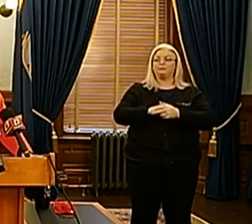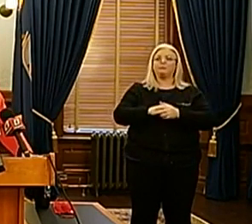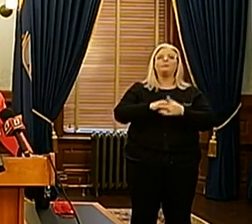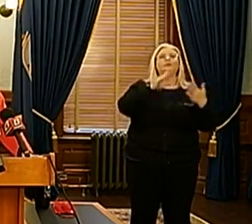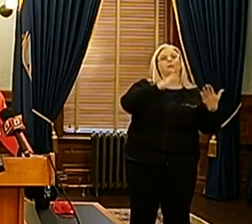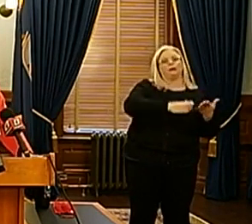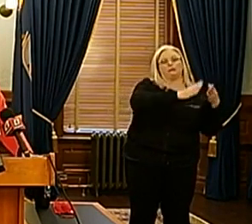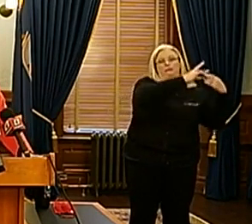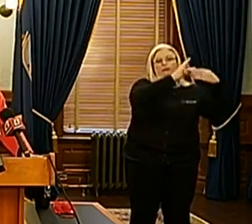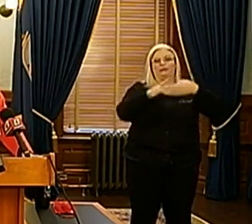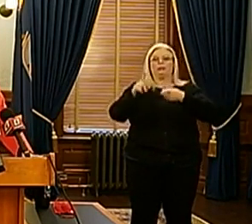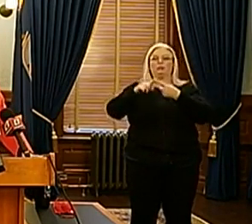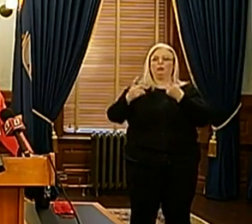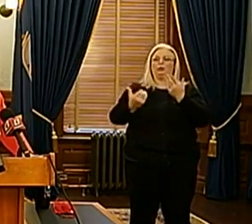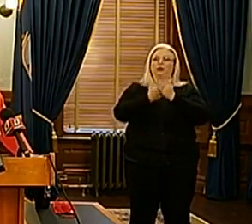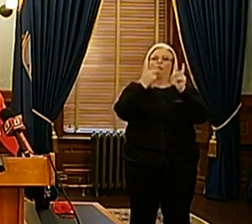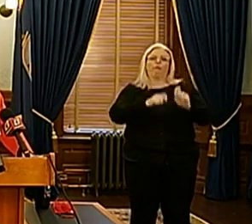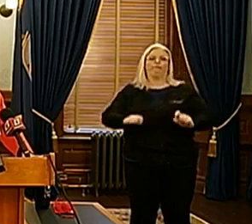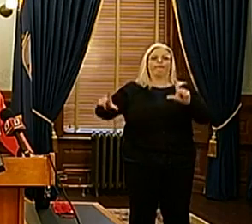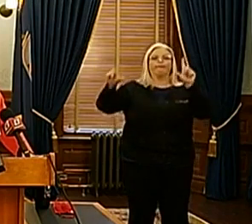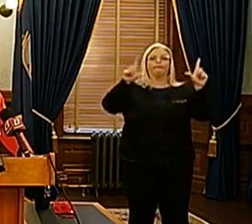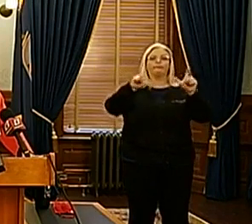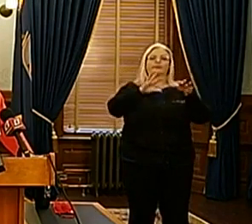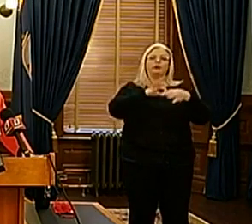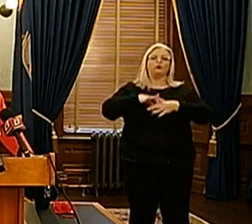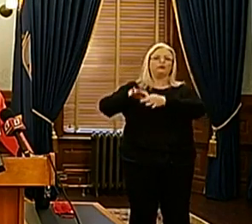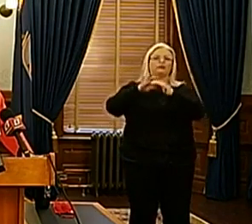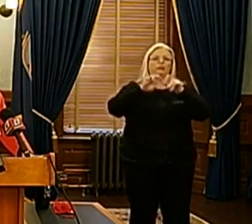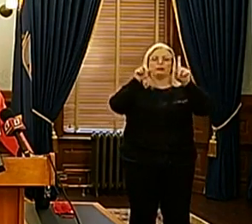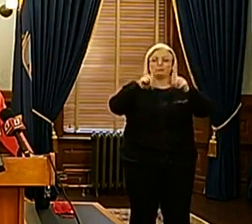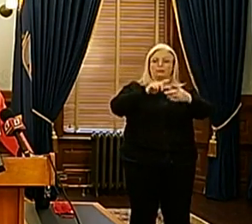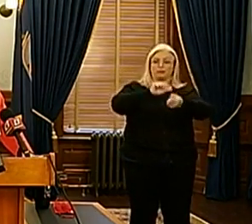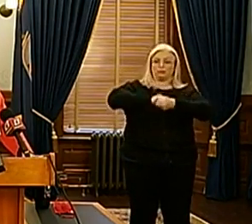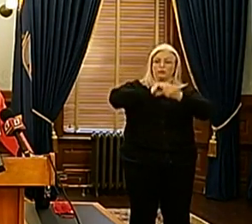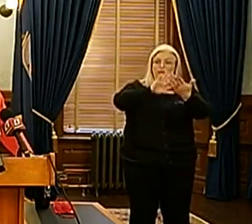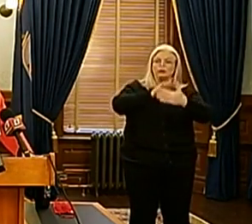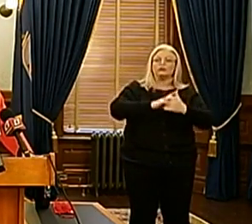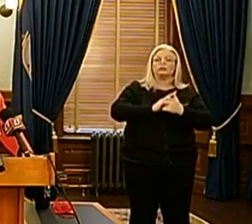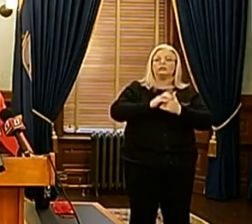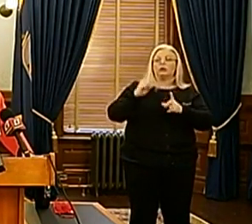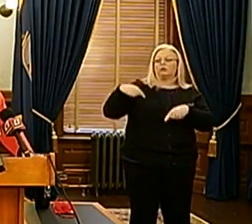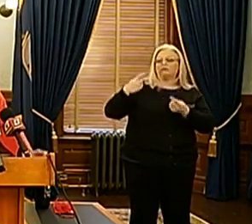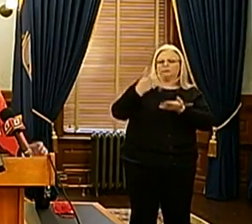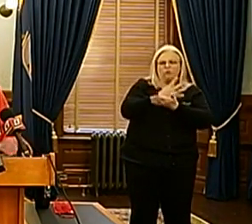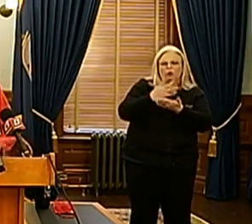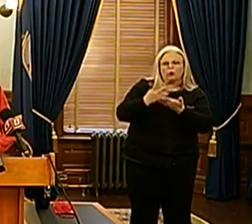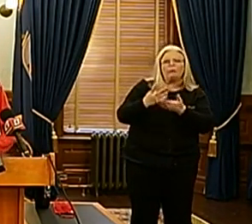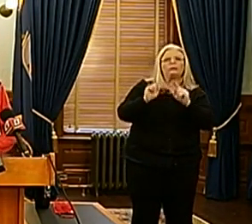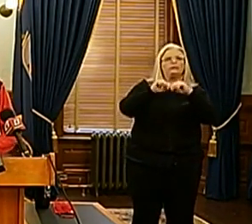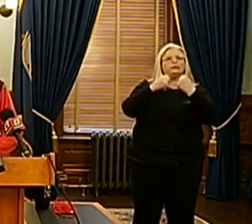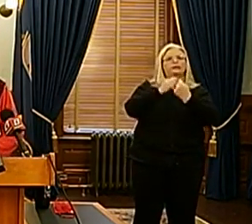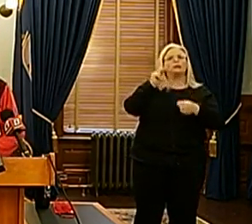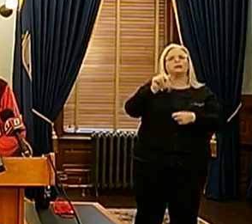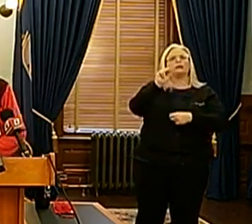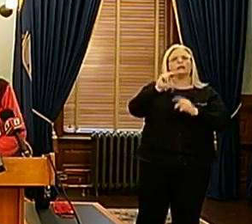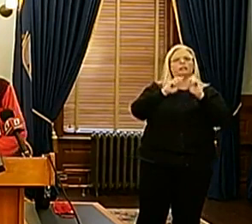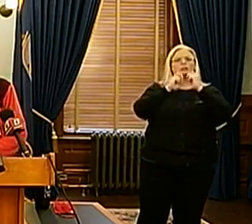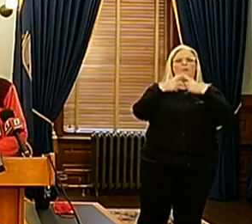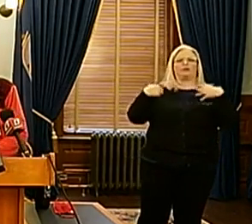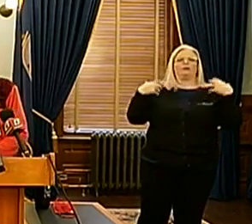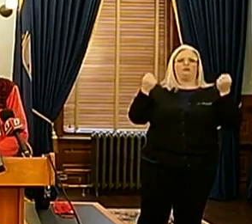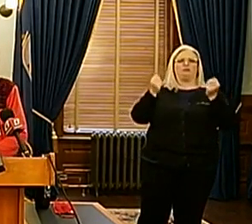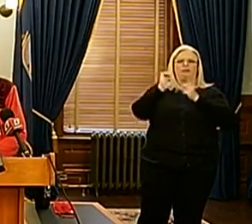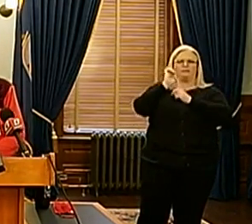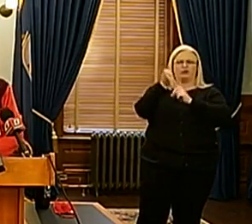the framework for our new unified testing strategy. Over the last 4 weeks, a team at the Kansas Department of Health and